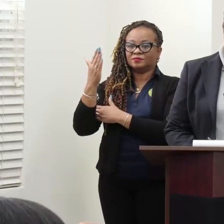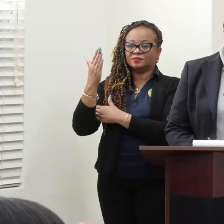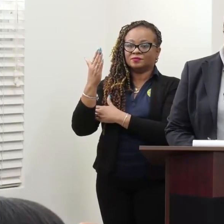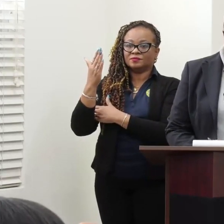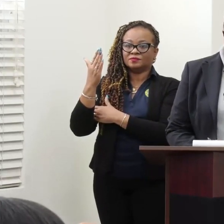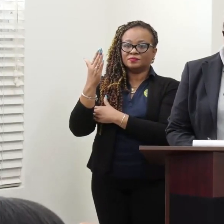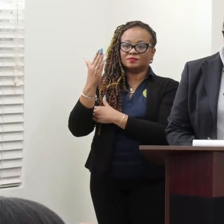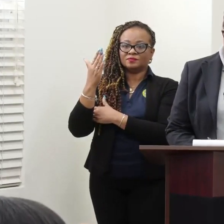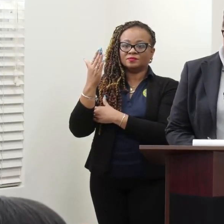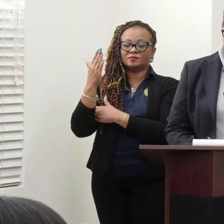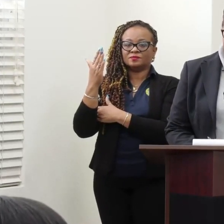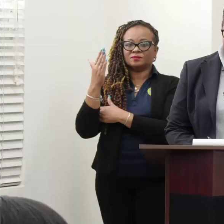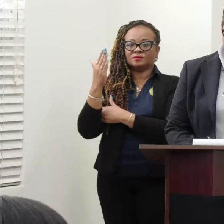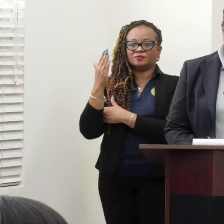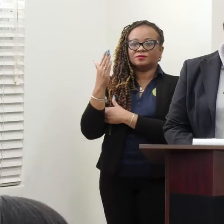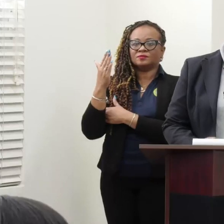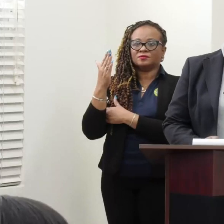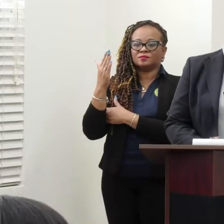Abia pour cyclone là.